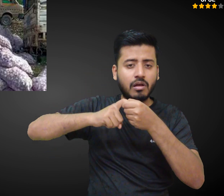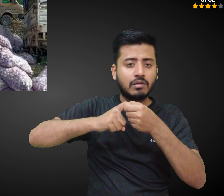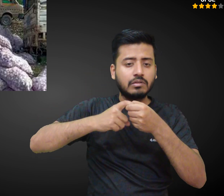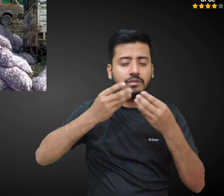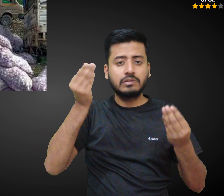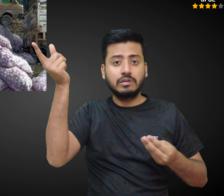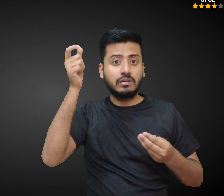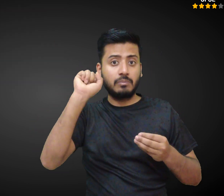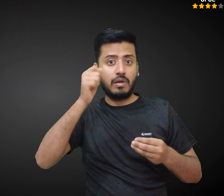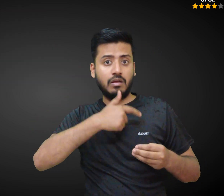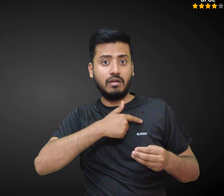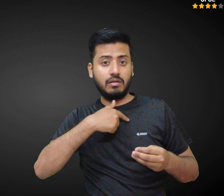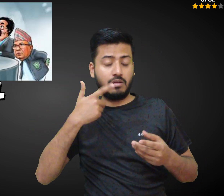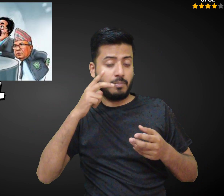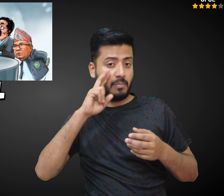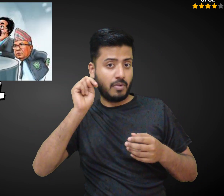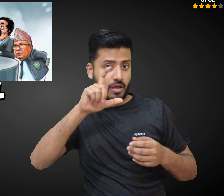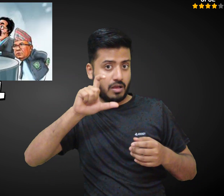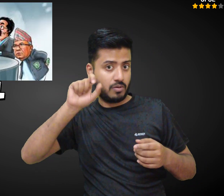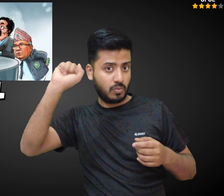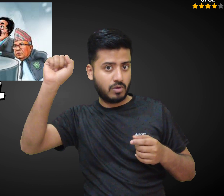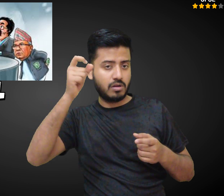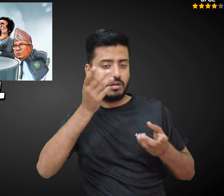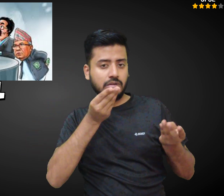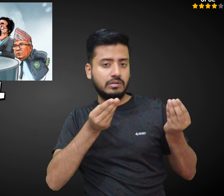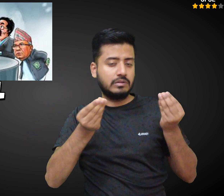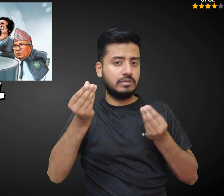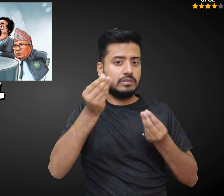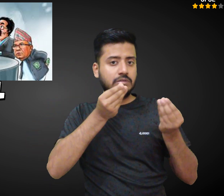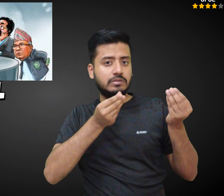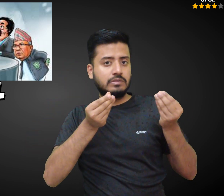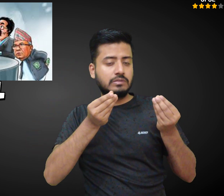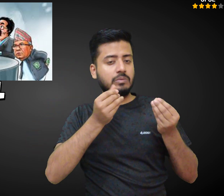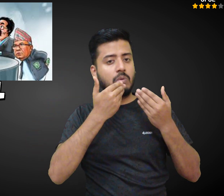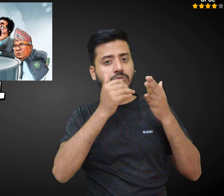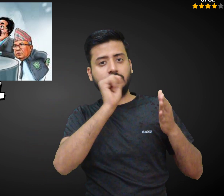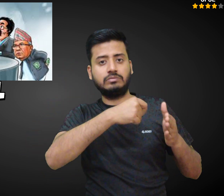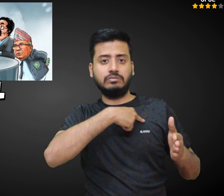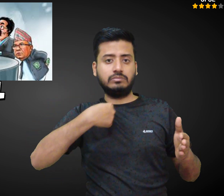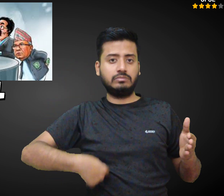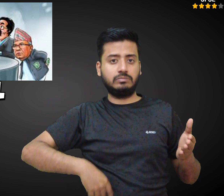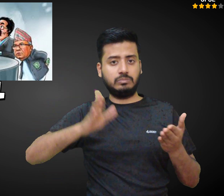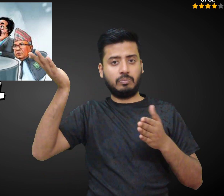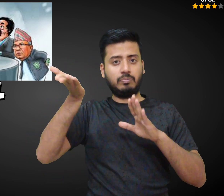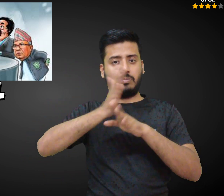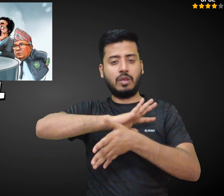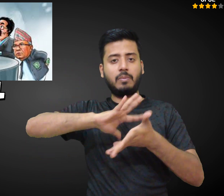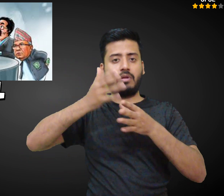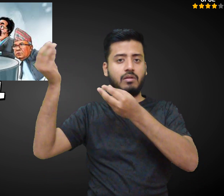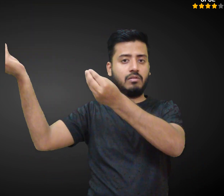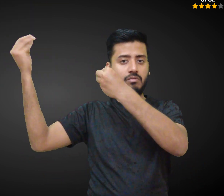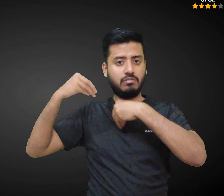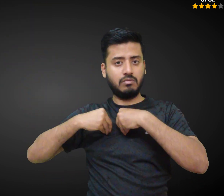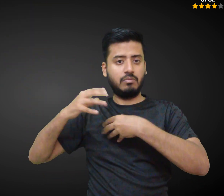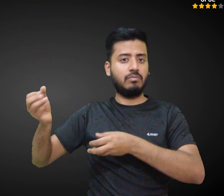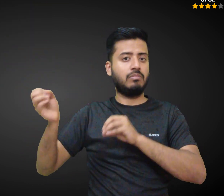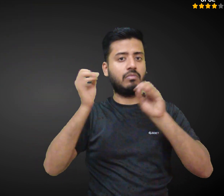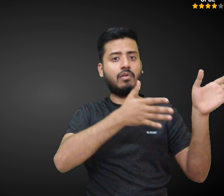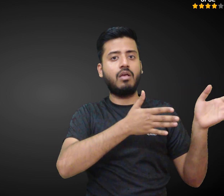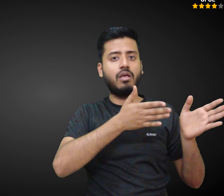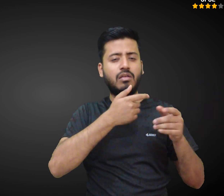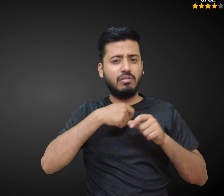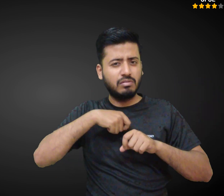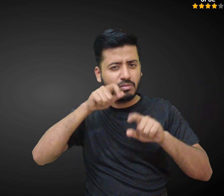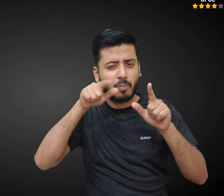it not completely destroyed? Why did the department not completely destroy the garlic by burning or in some other way instead of burying